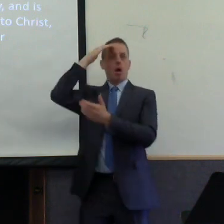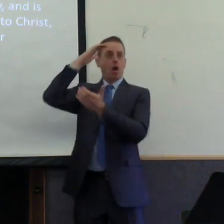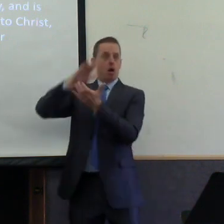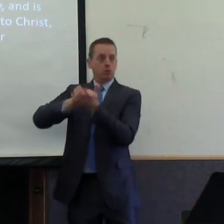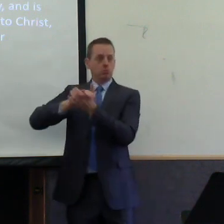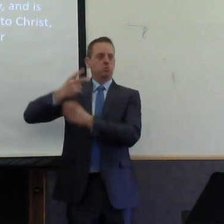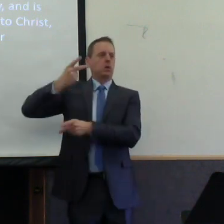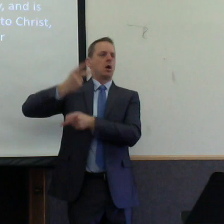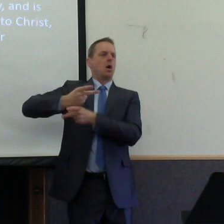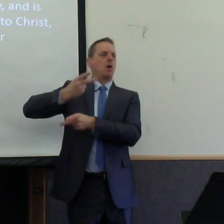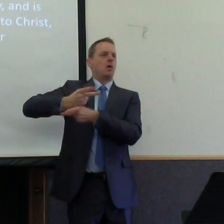to my